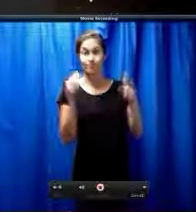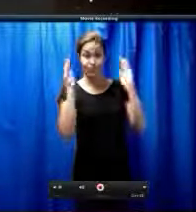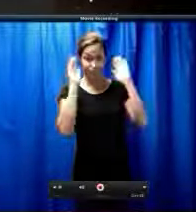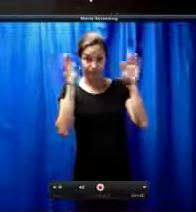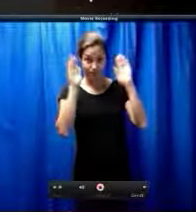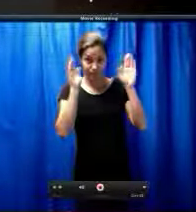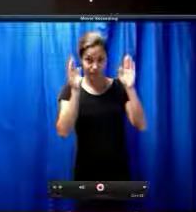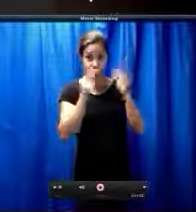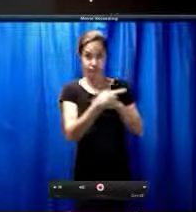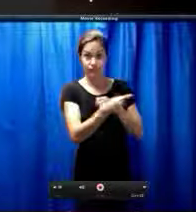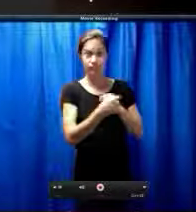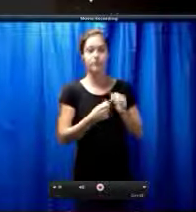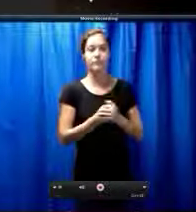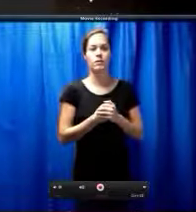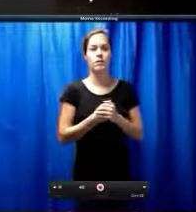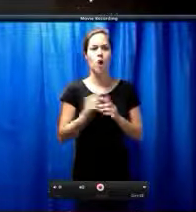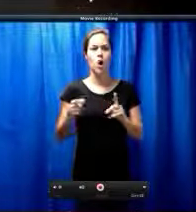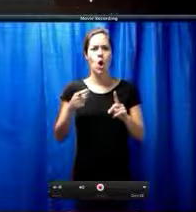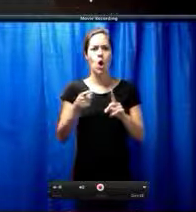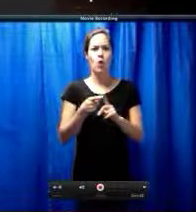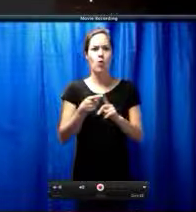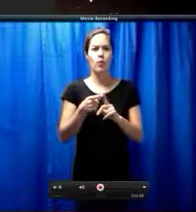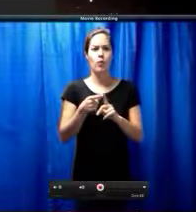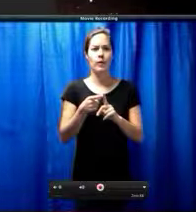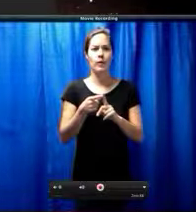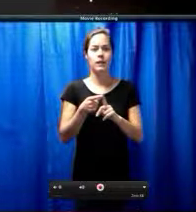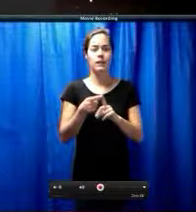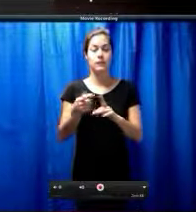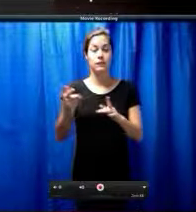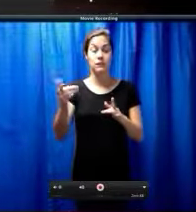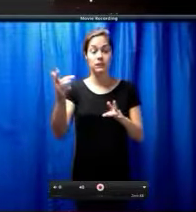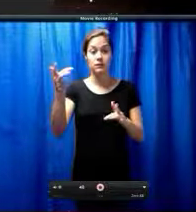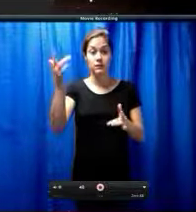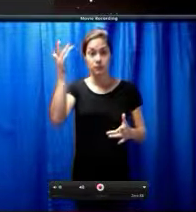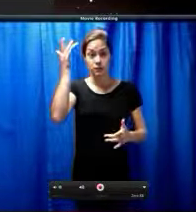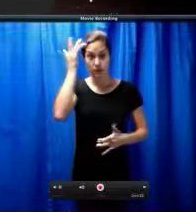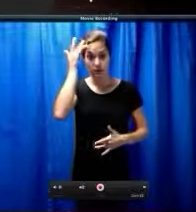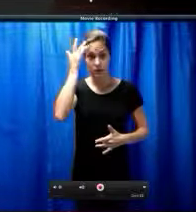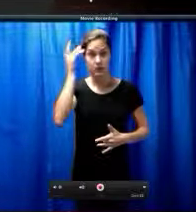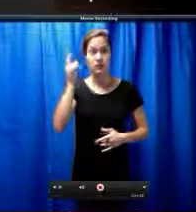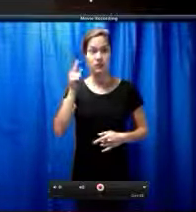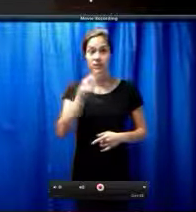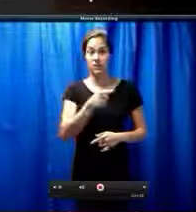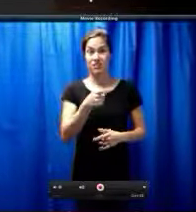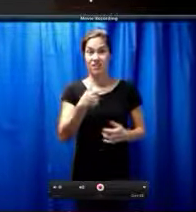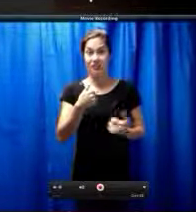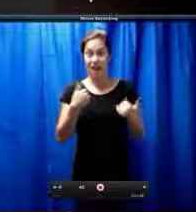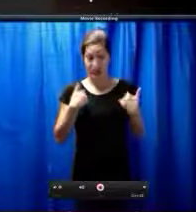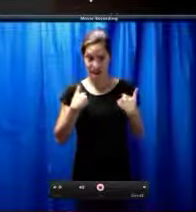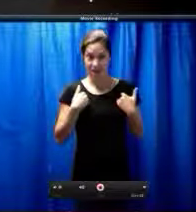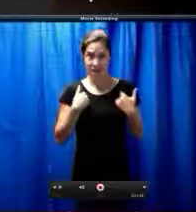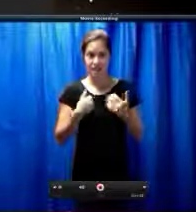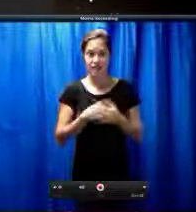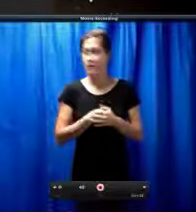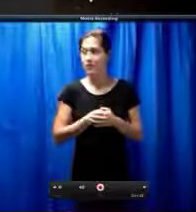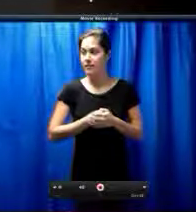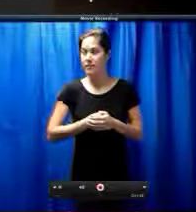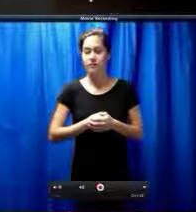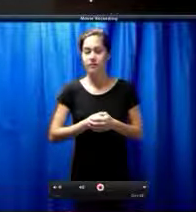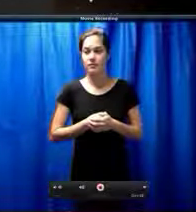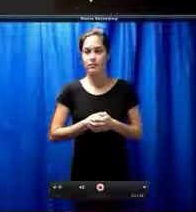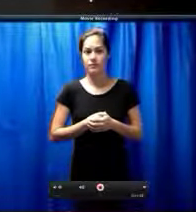cancer is diagnosed, they can actually check to see what it is that caused it. And the HPV negatives, or the ones that are caused